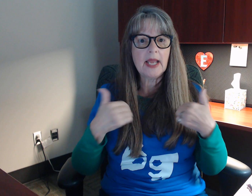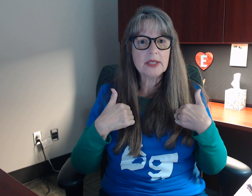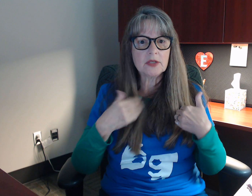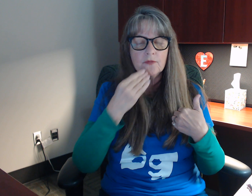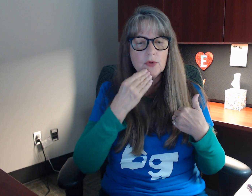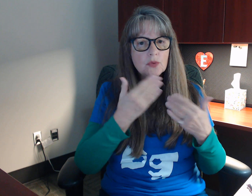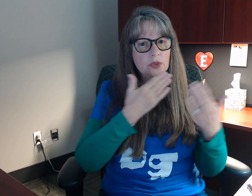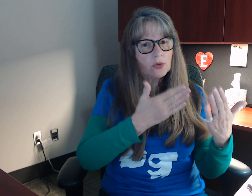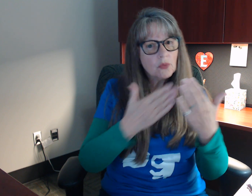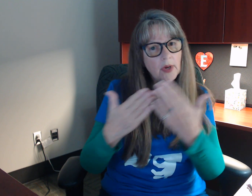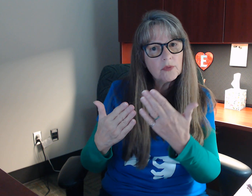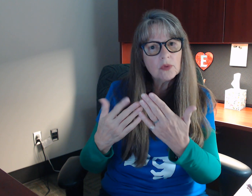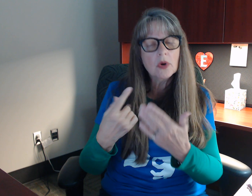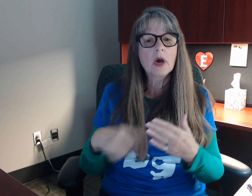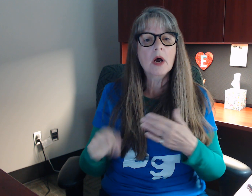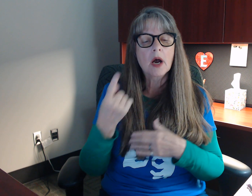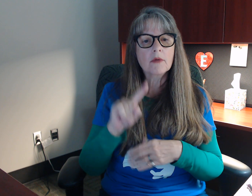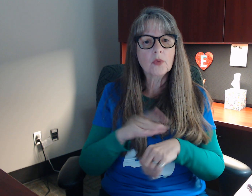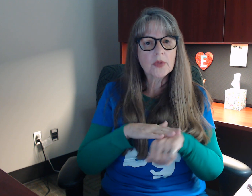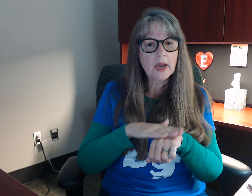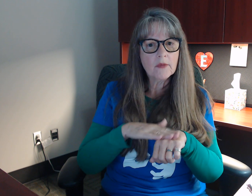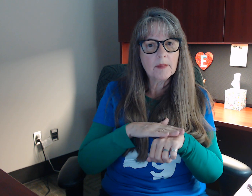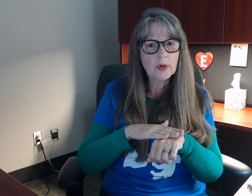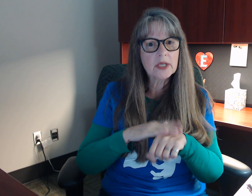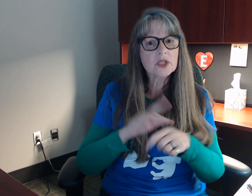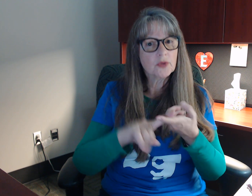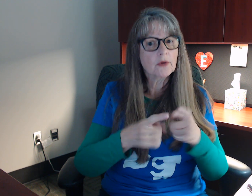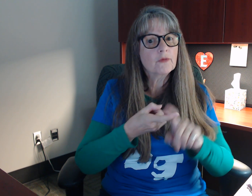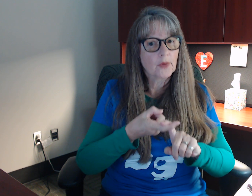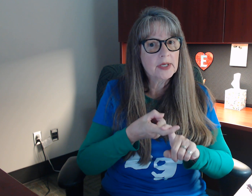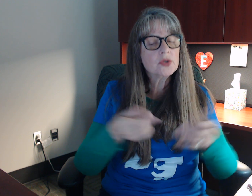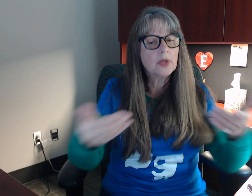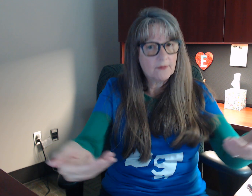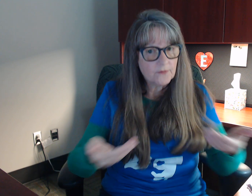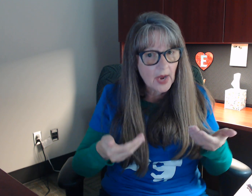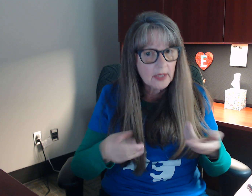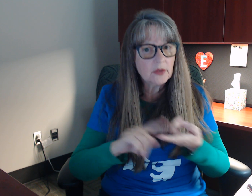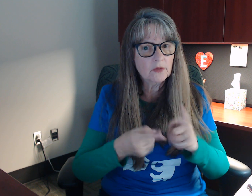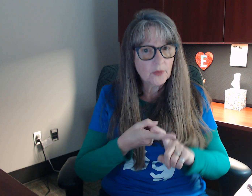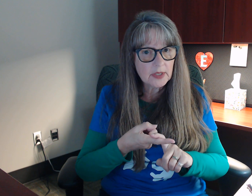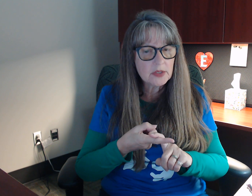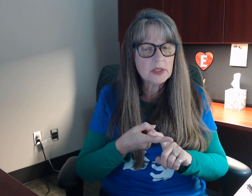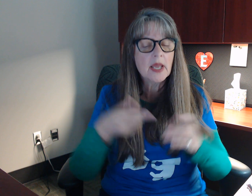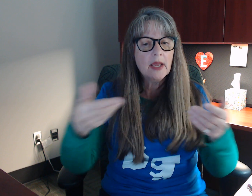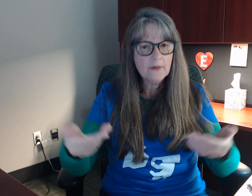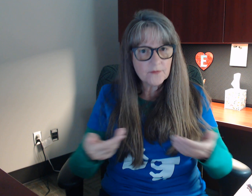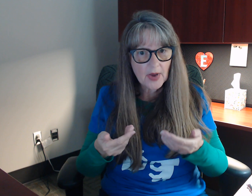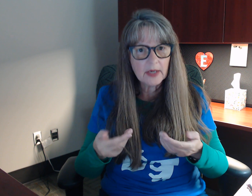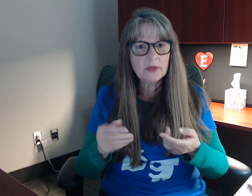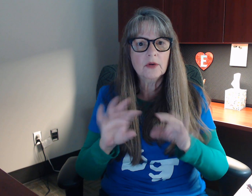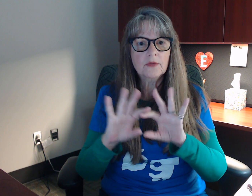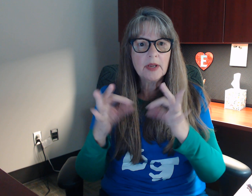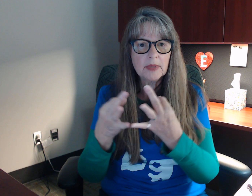some food, and so grateful for the Native Americans, for their friends. So they invited their friends, invited their family